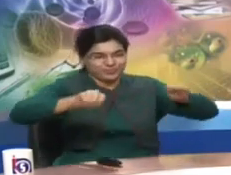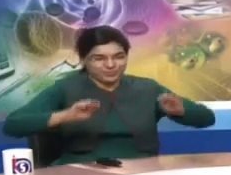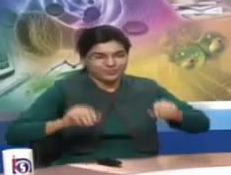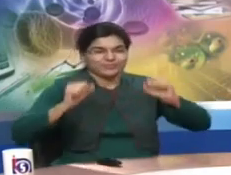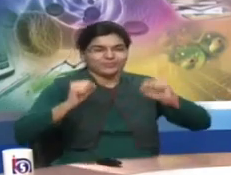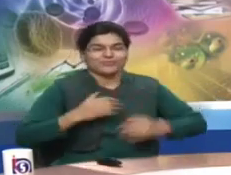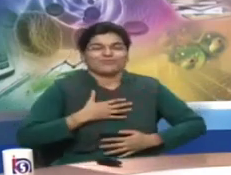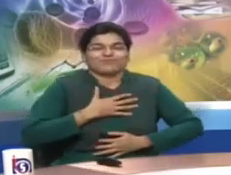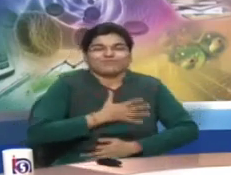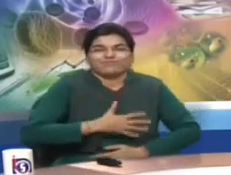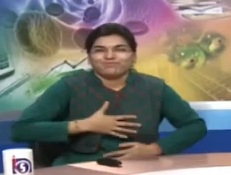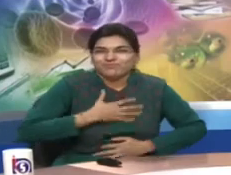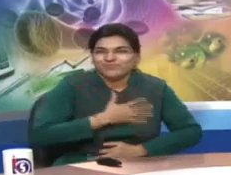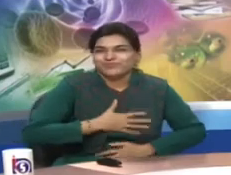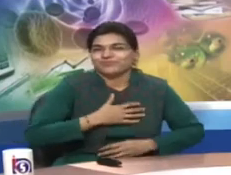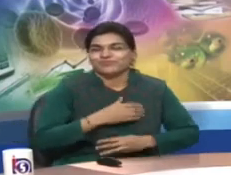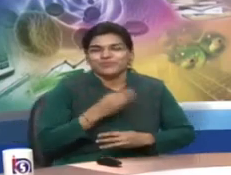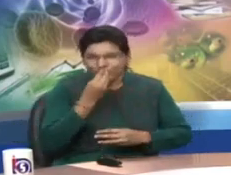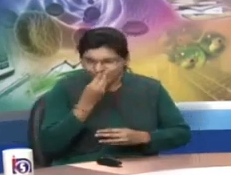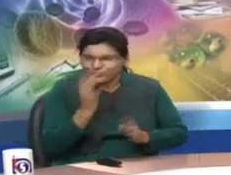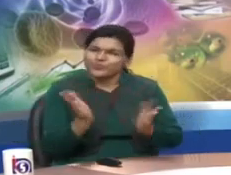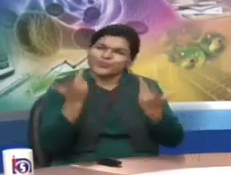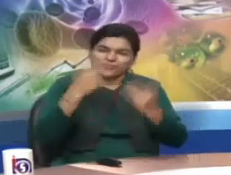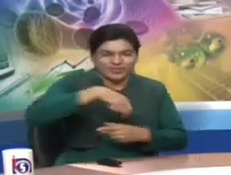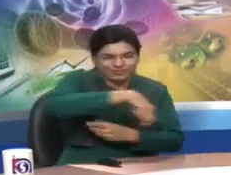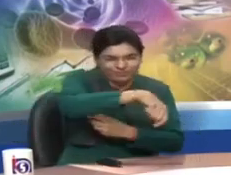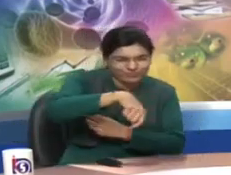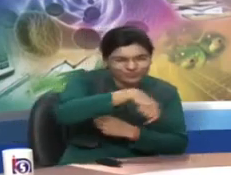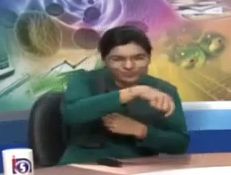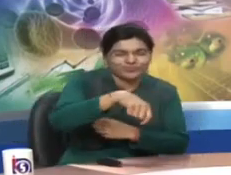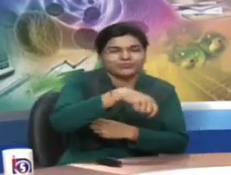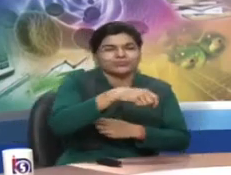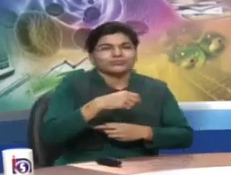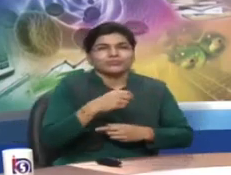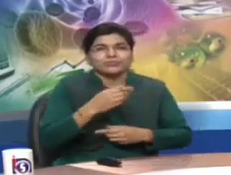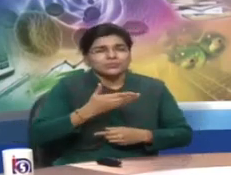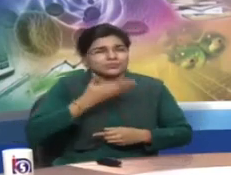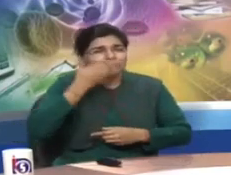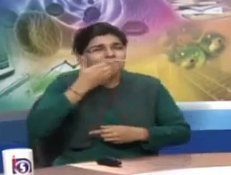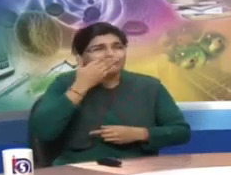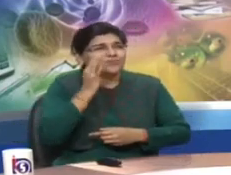sitting there having to spend time and enjoying the picnics.